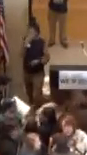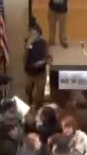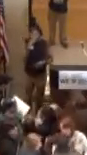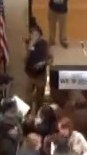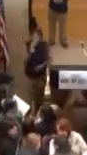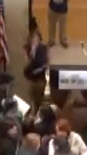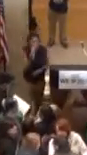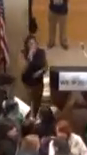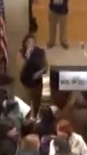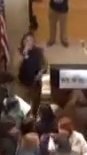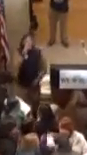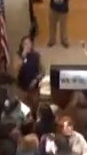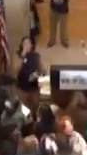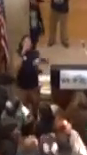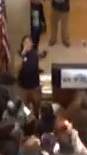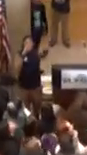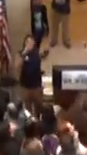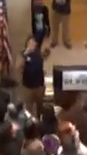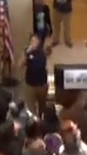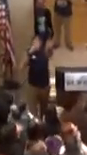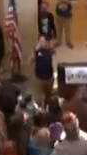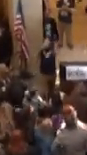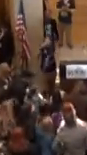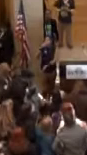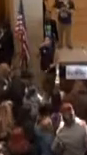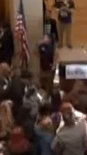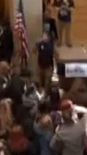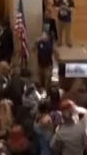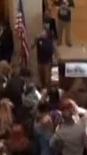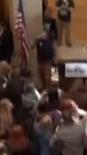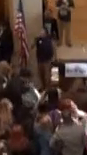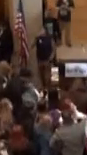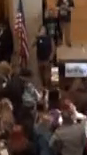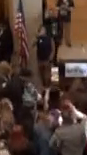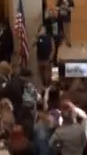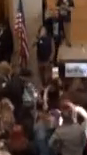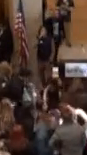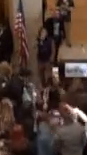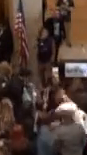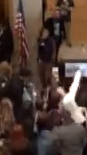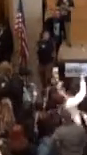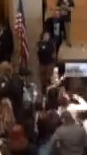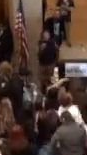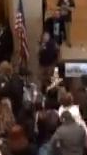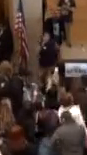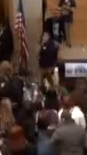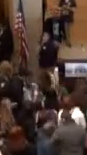Thanks, like, don't take this personal trainer. This is popular trainers.